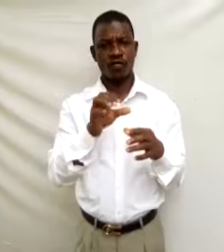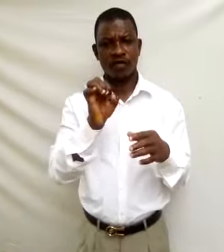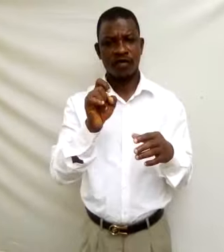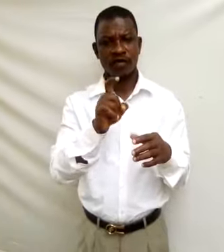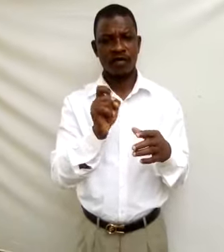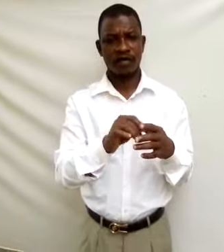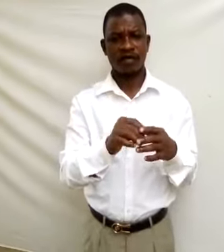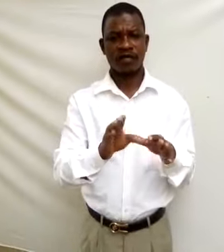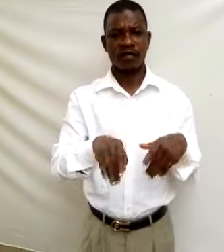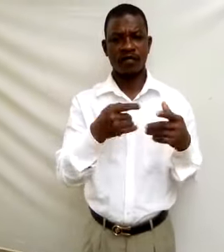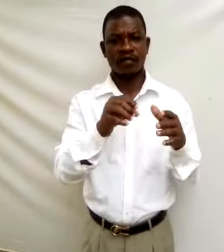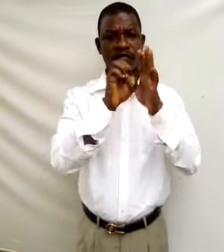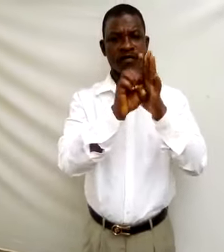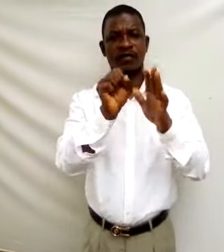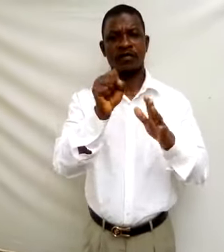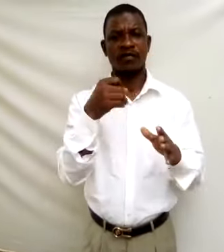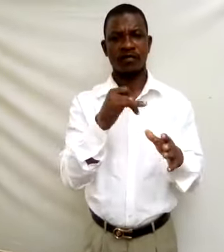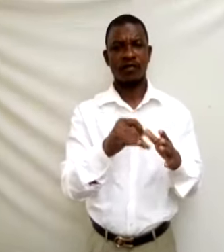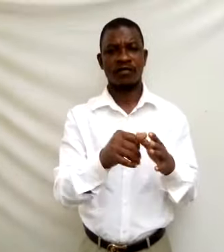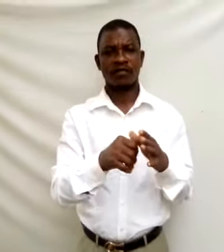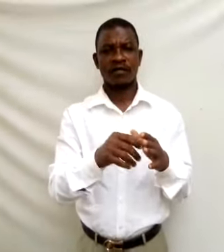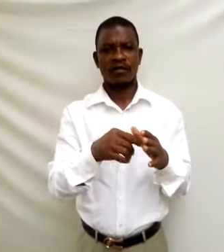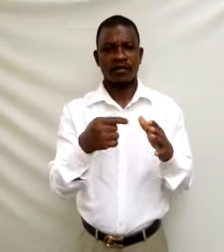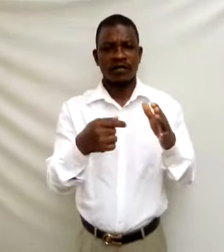Give example of egested waste.